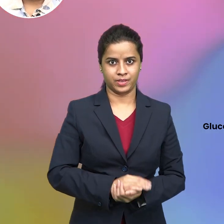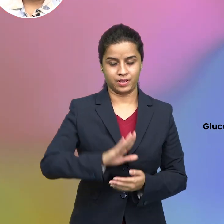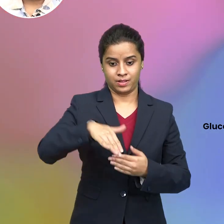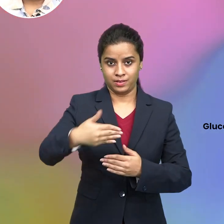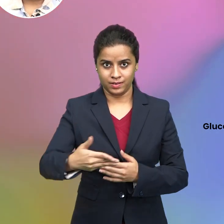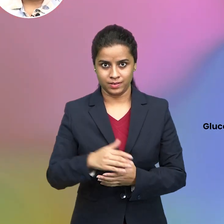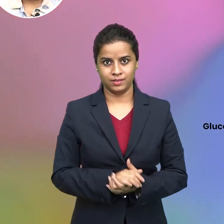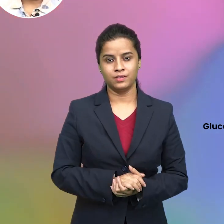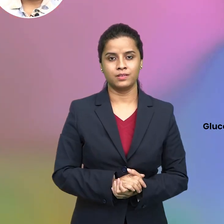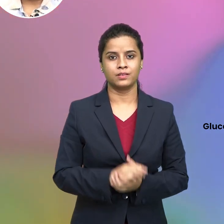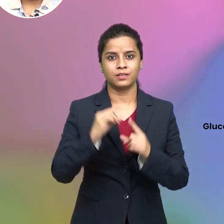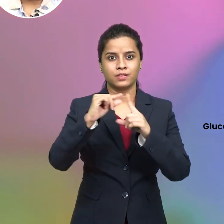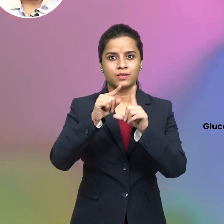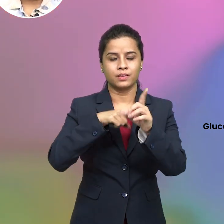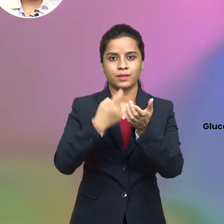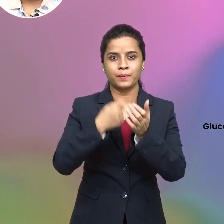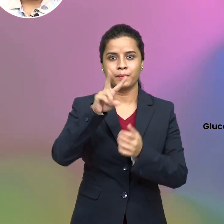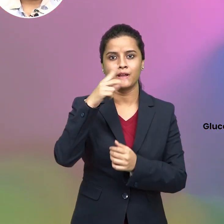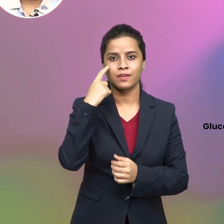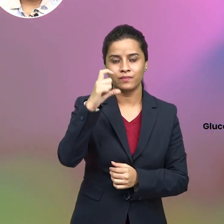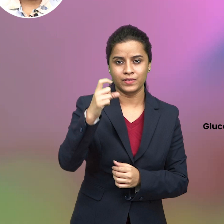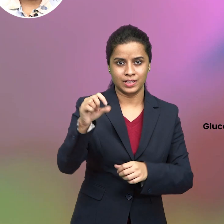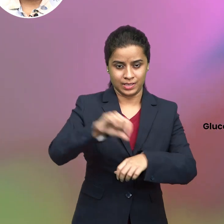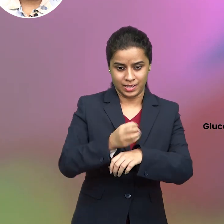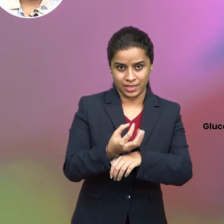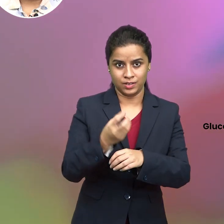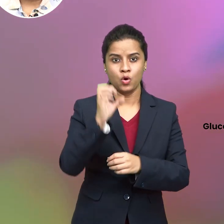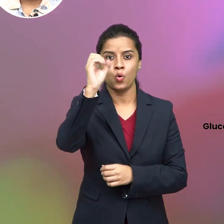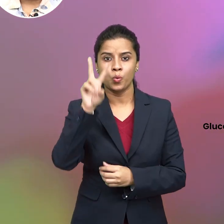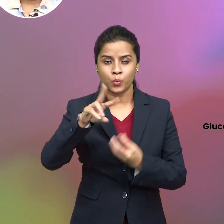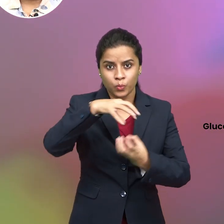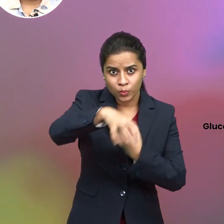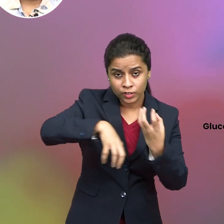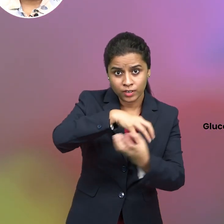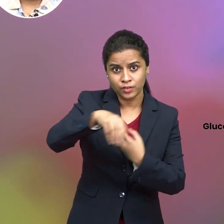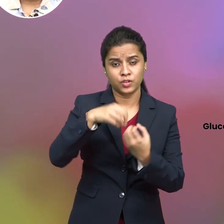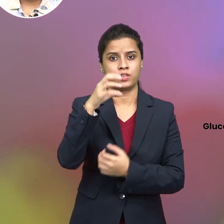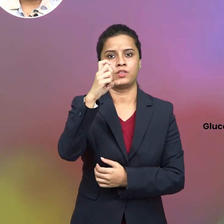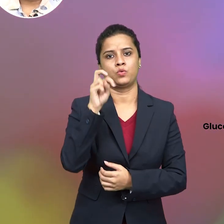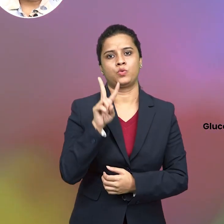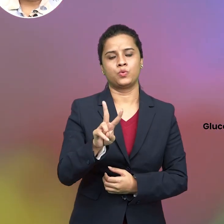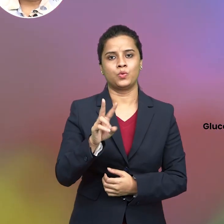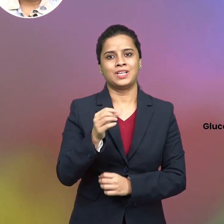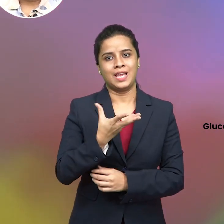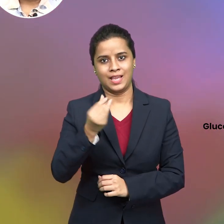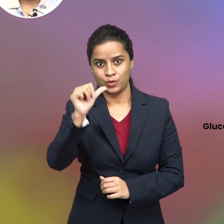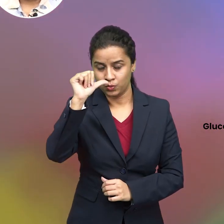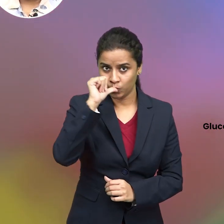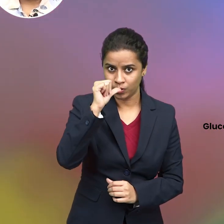Later, pyruvic acid is oxidized to CO2 and